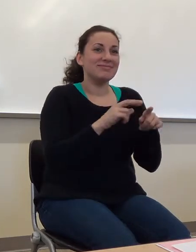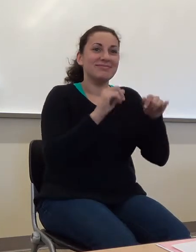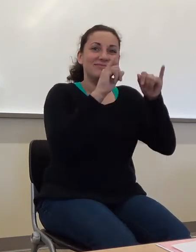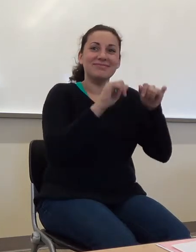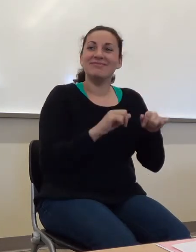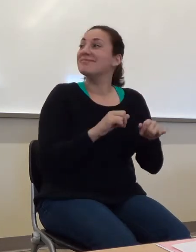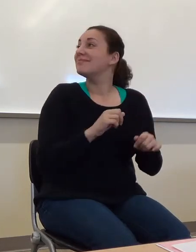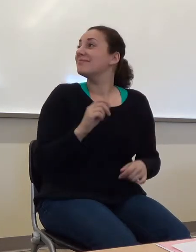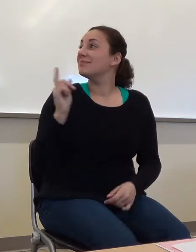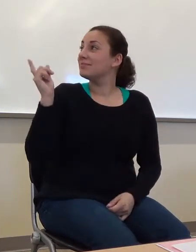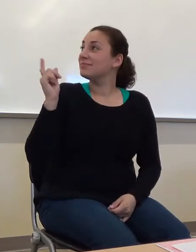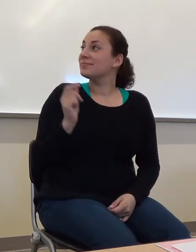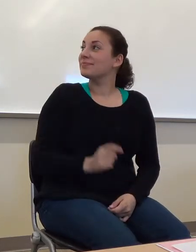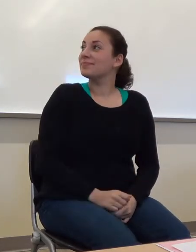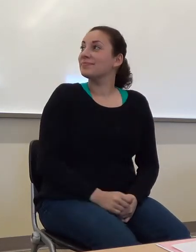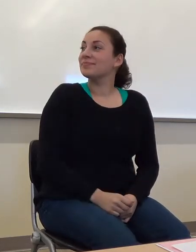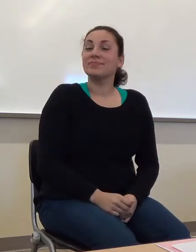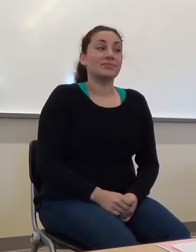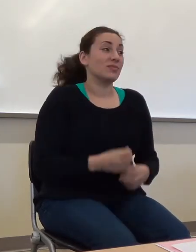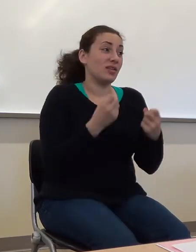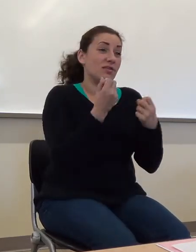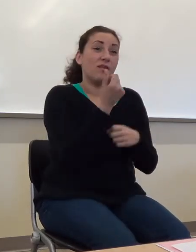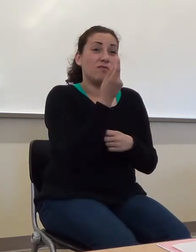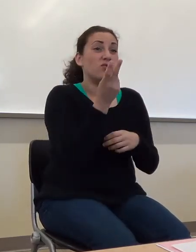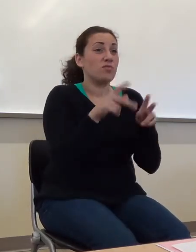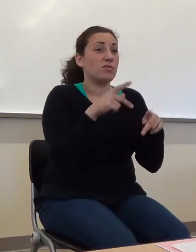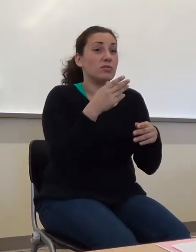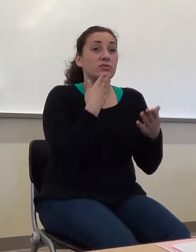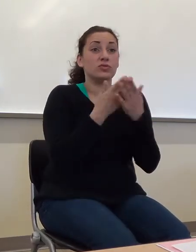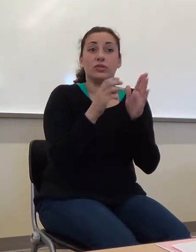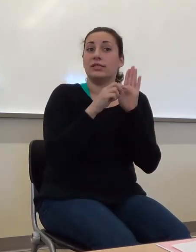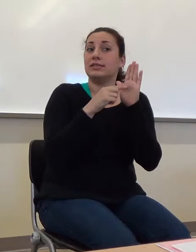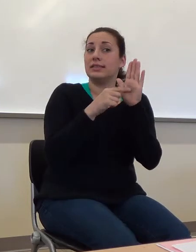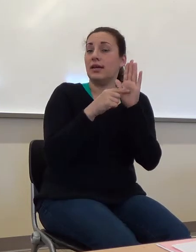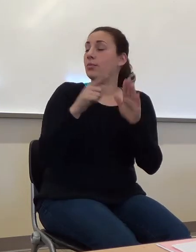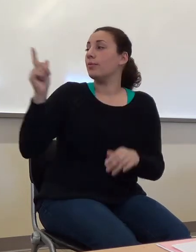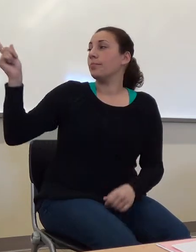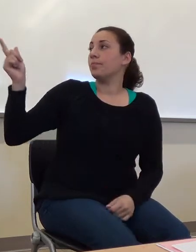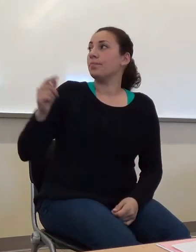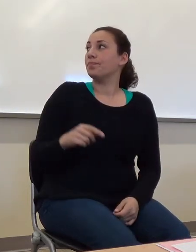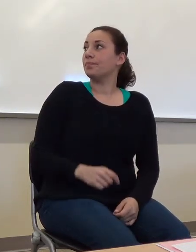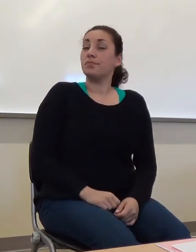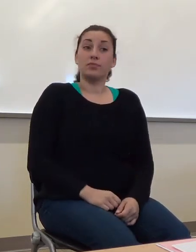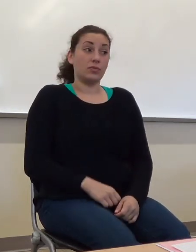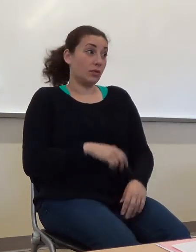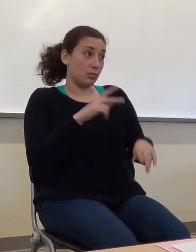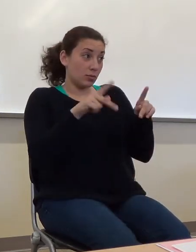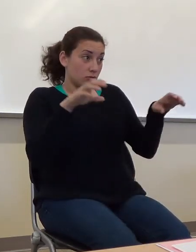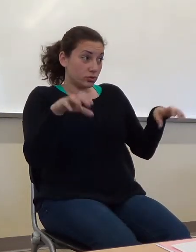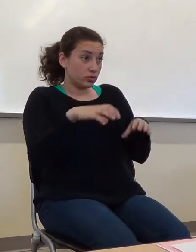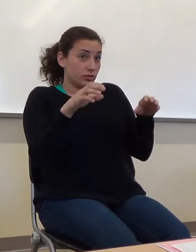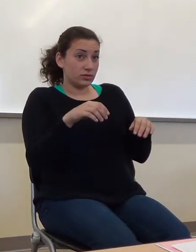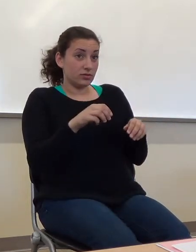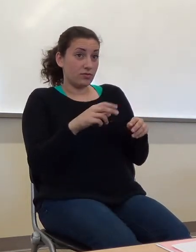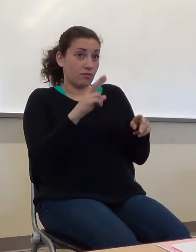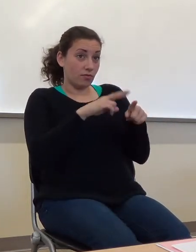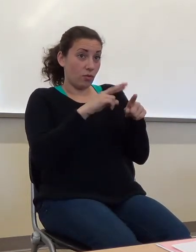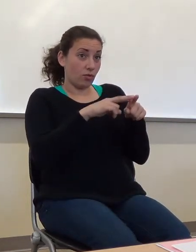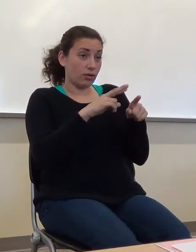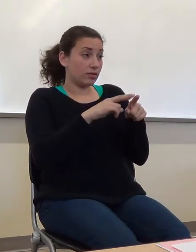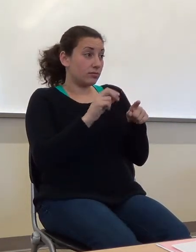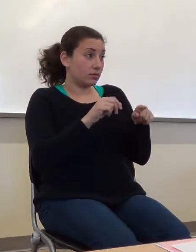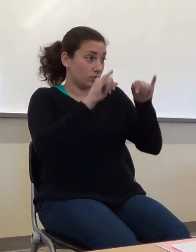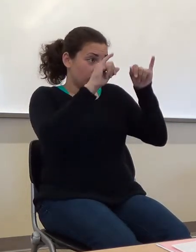a number of people, and this was a good example of it, what a number of people are doing on the vocabulary